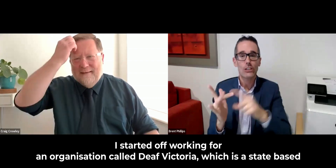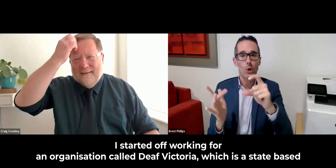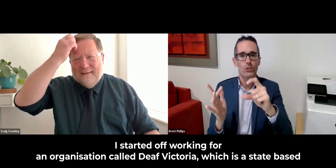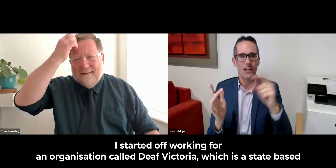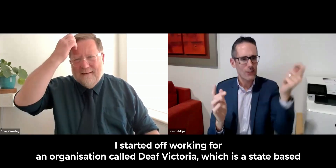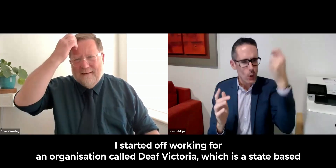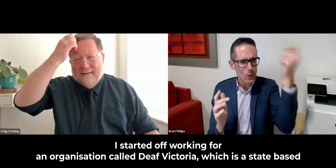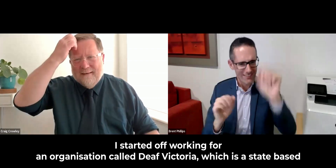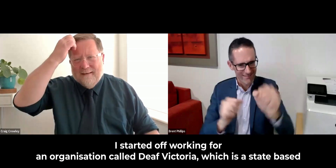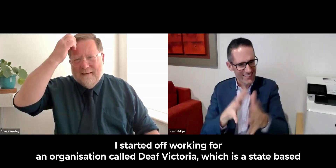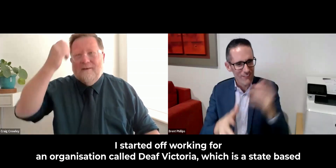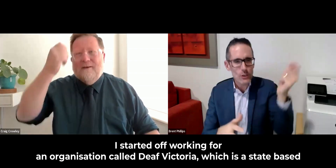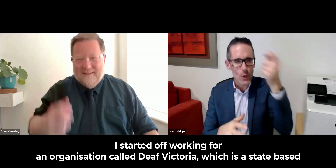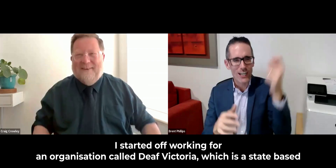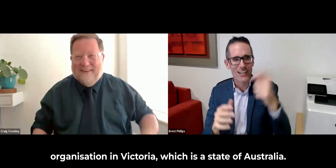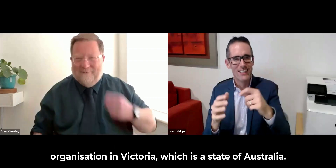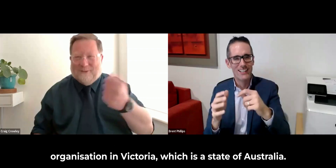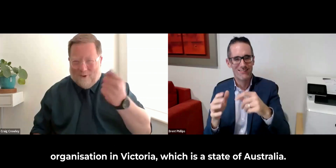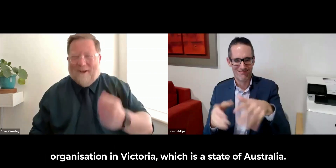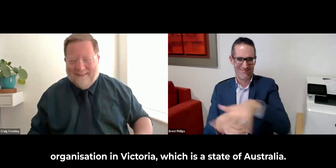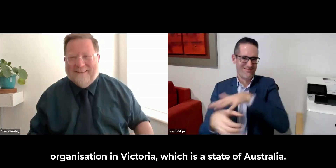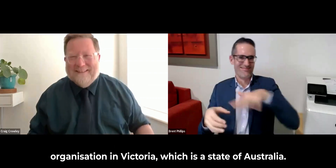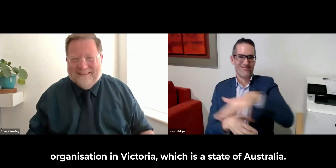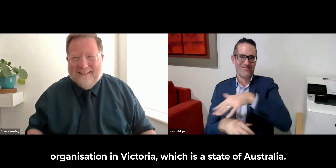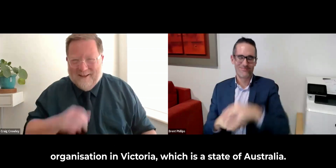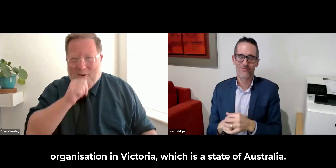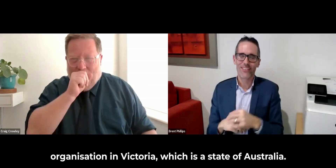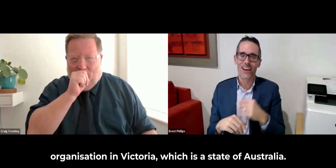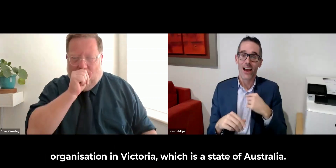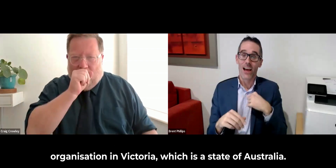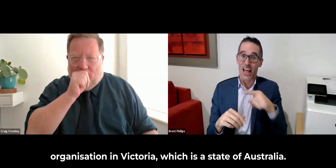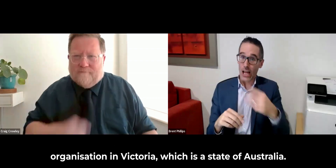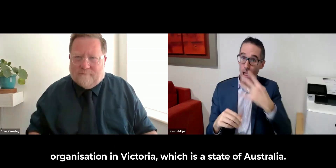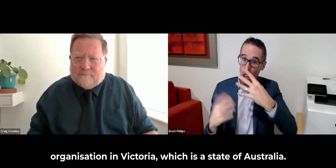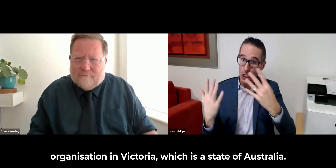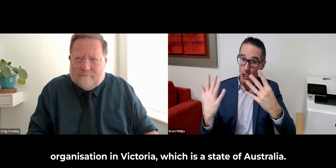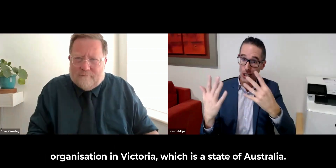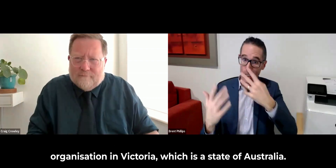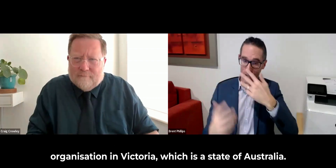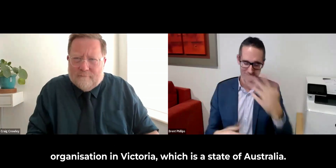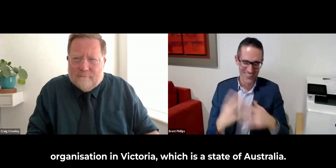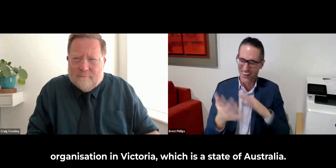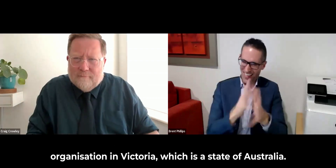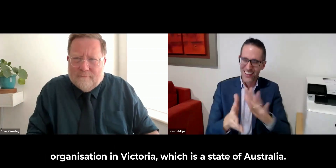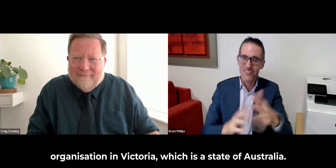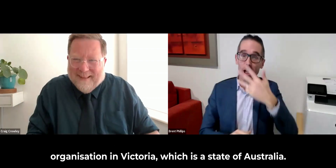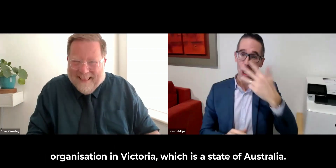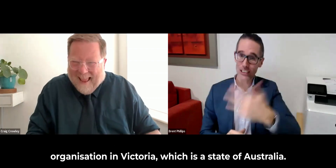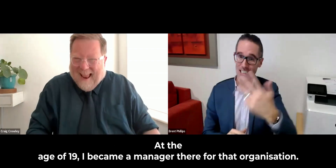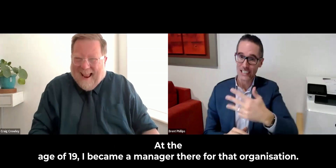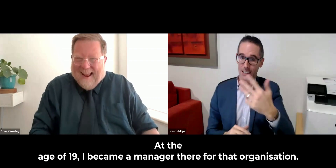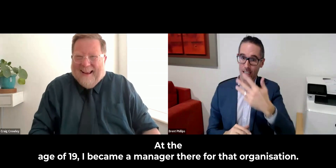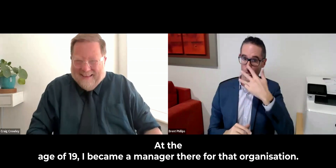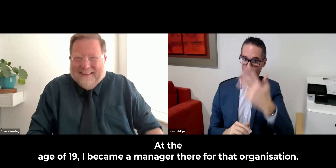a state-based um, organisation in Victoria, which is a state of Australia. At the age